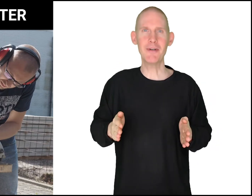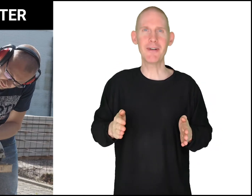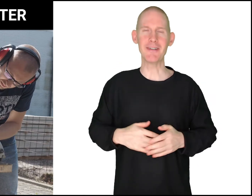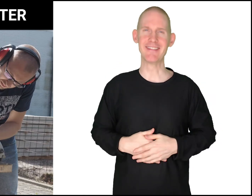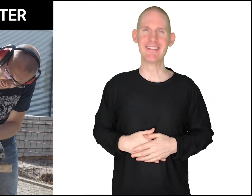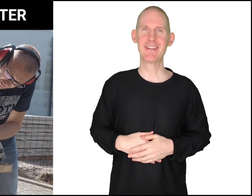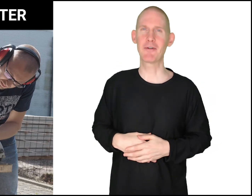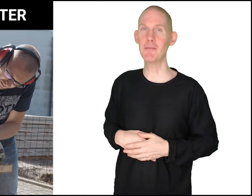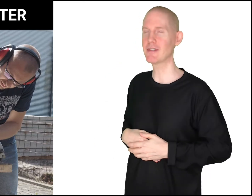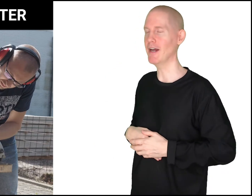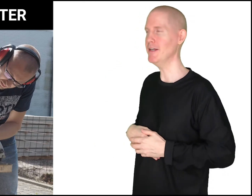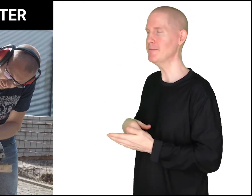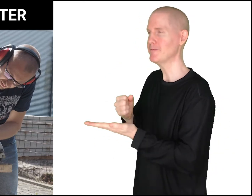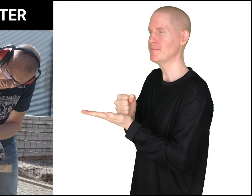Carpenter. From the side.